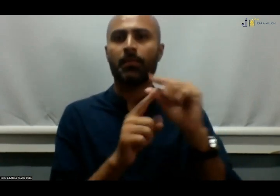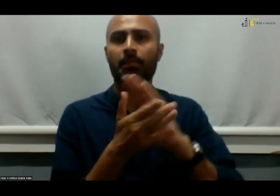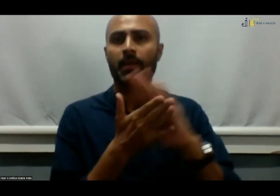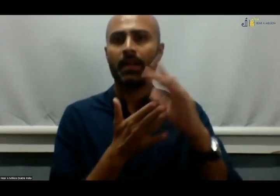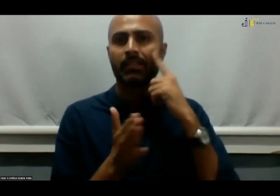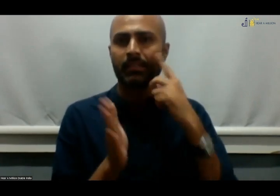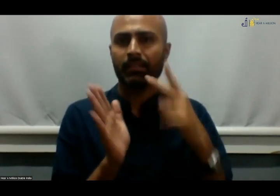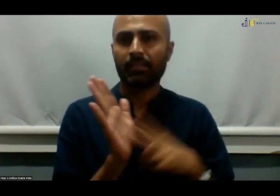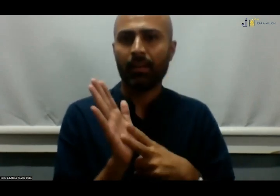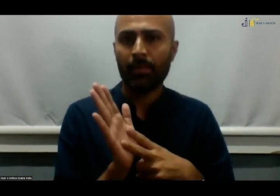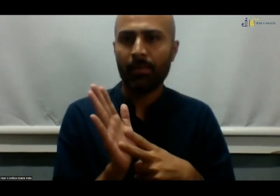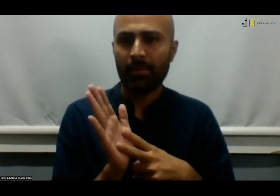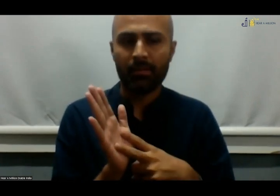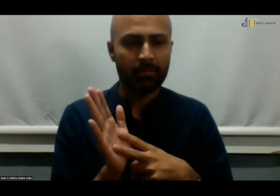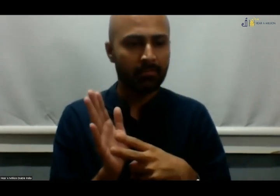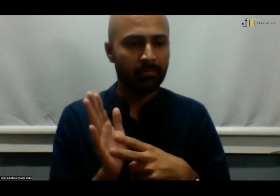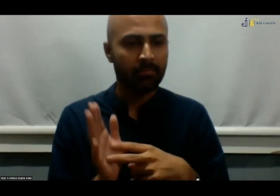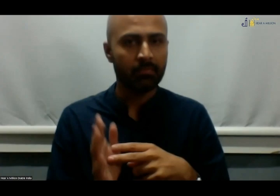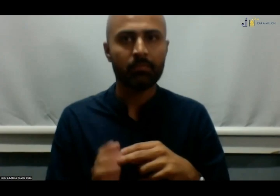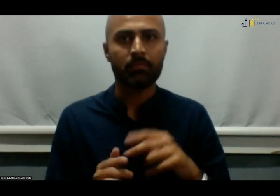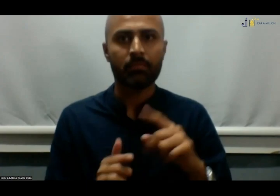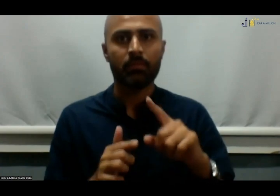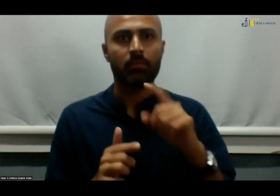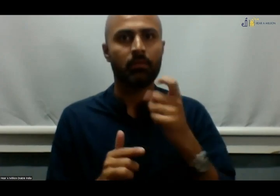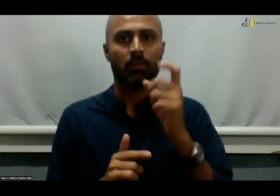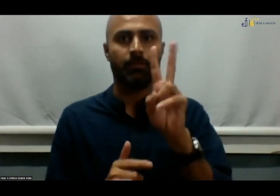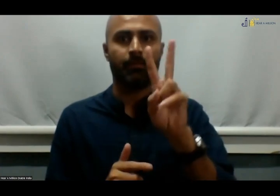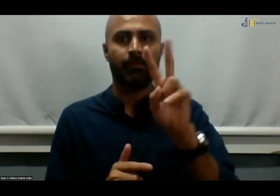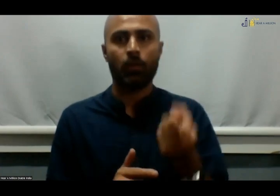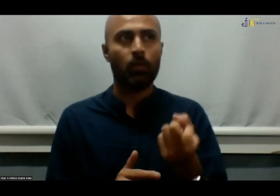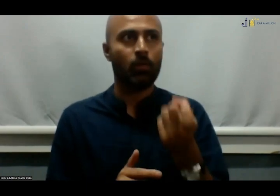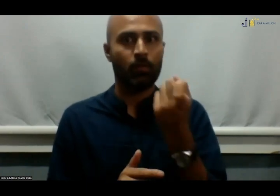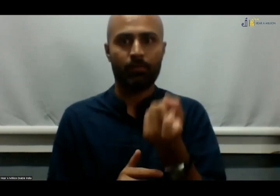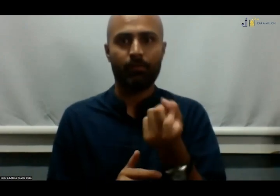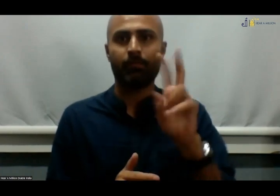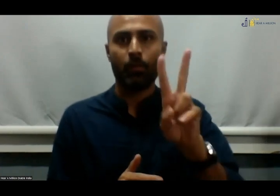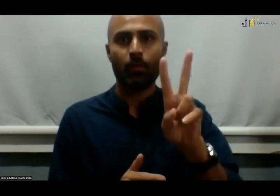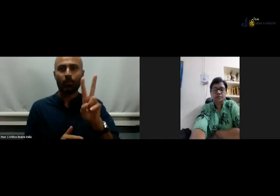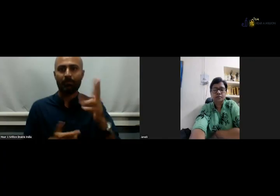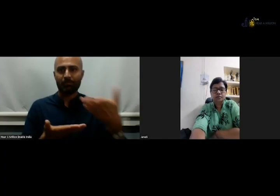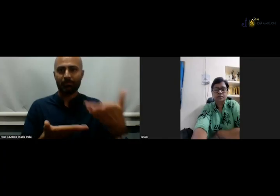Buju. She is working with PHIN.